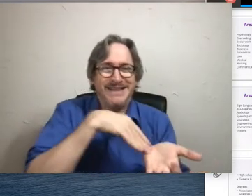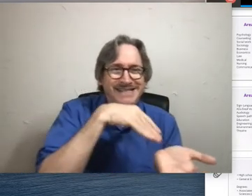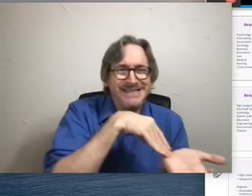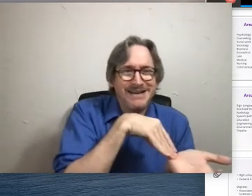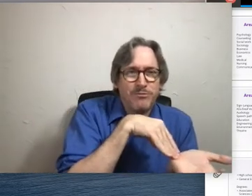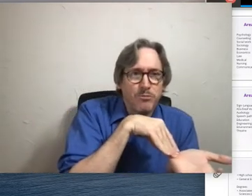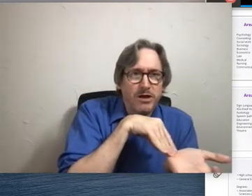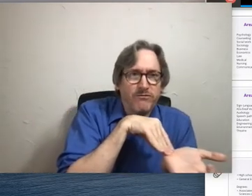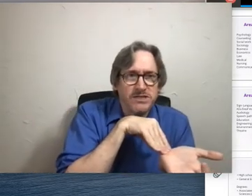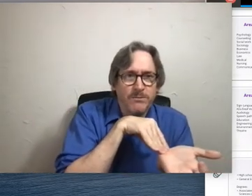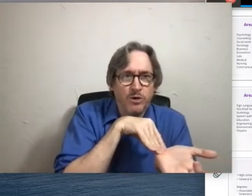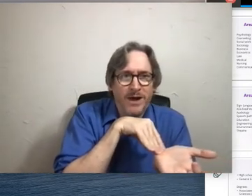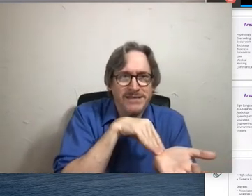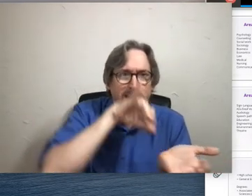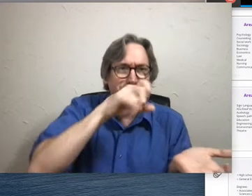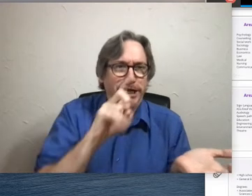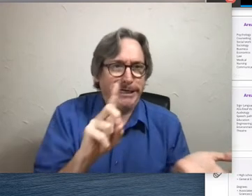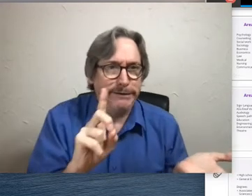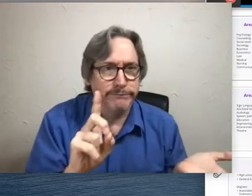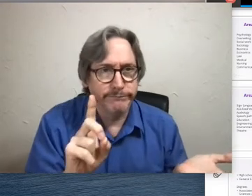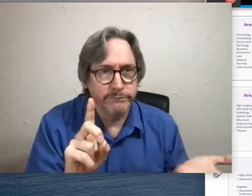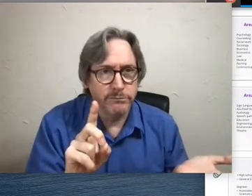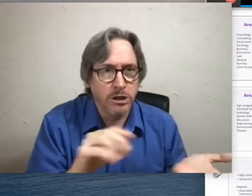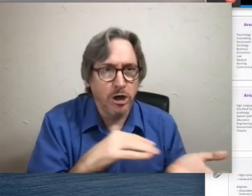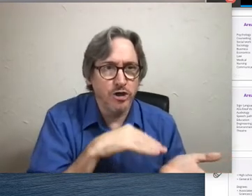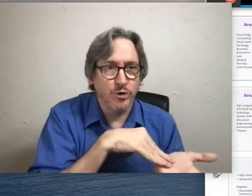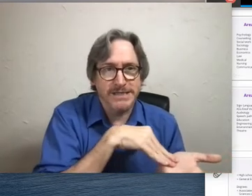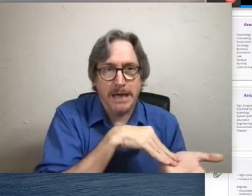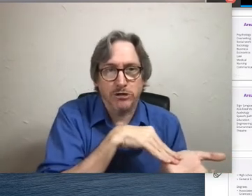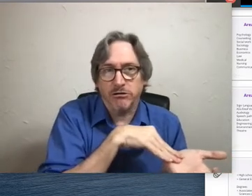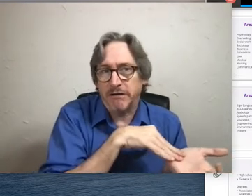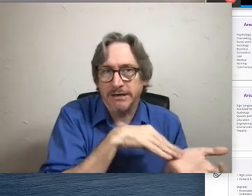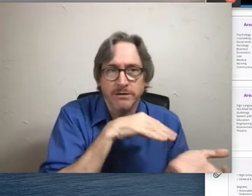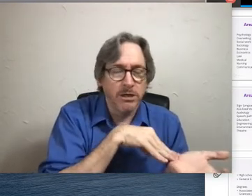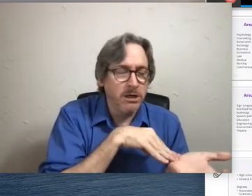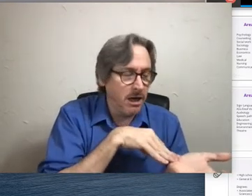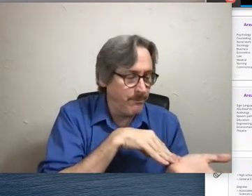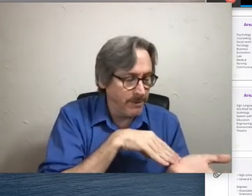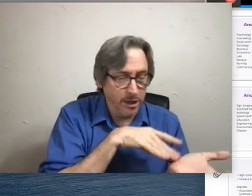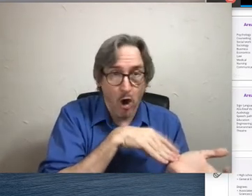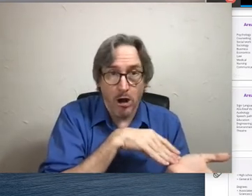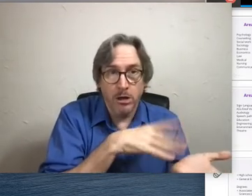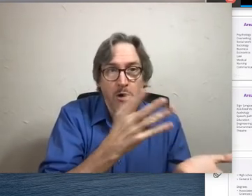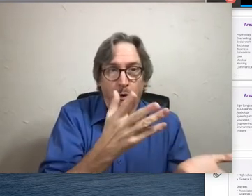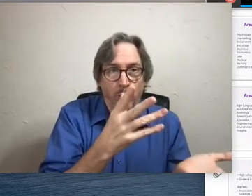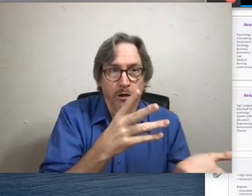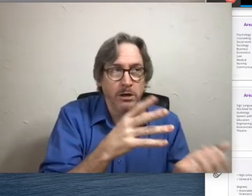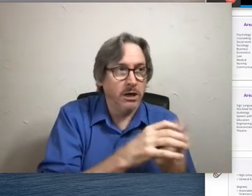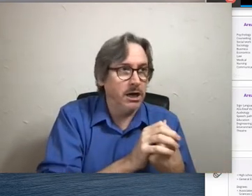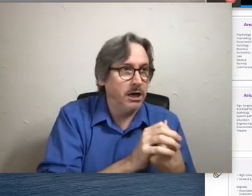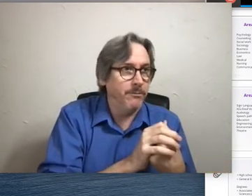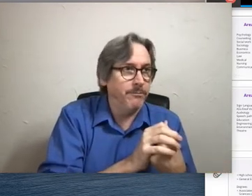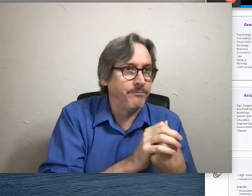But this isn't appropriate for someone who has a JD, a Juris Doctorate, right, in law,